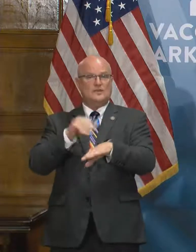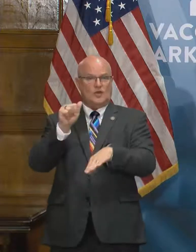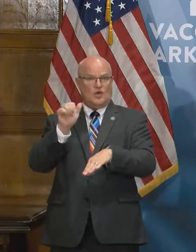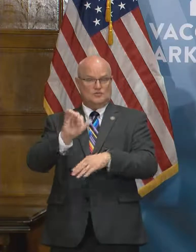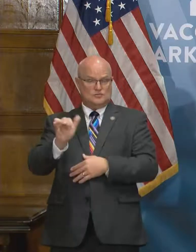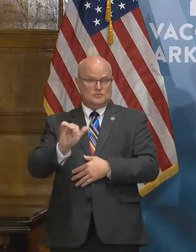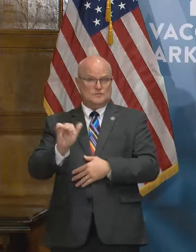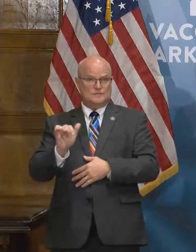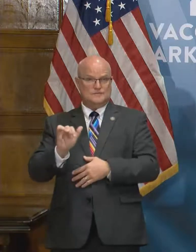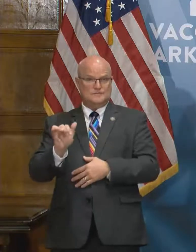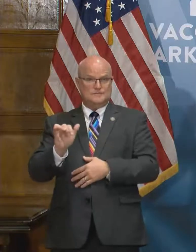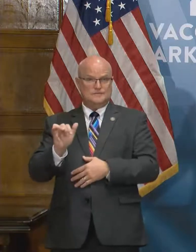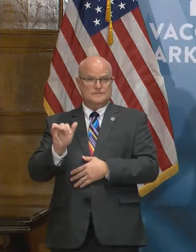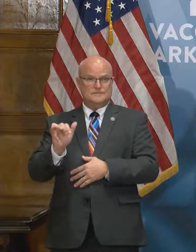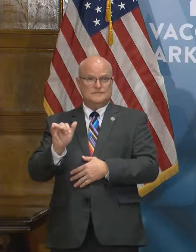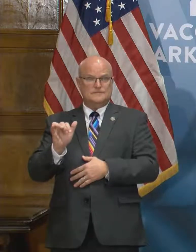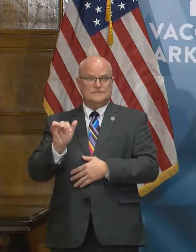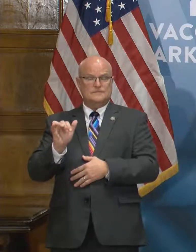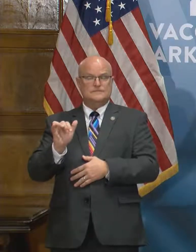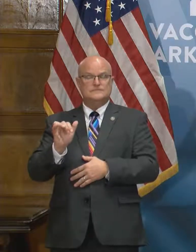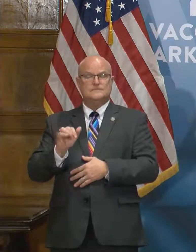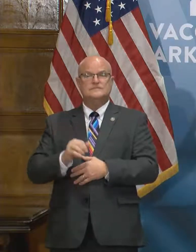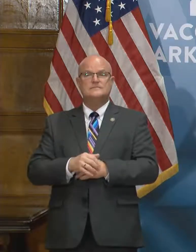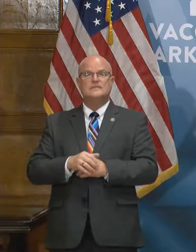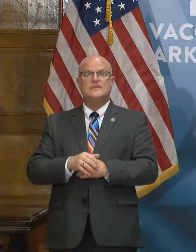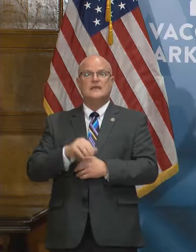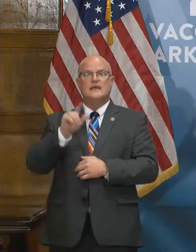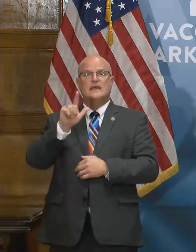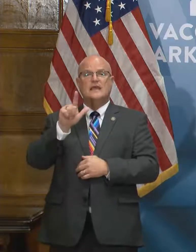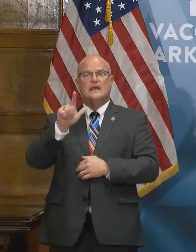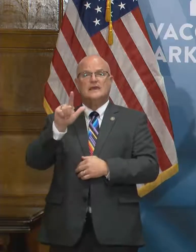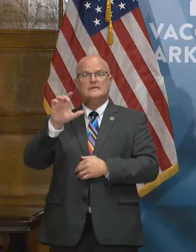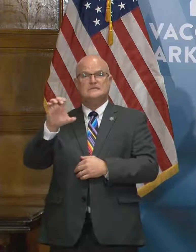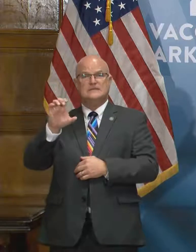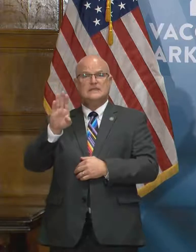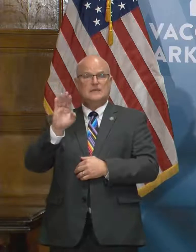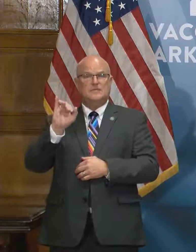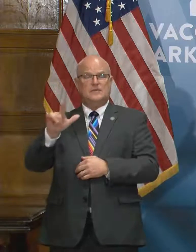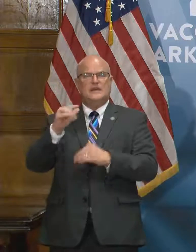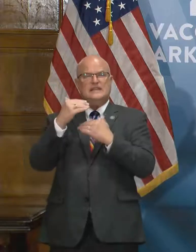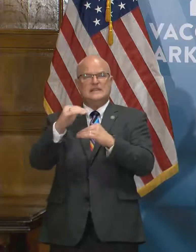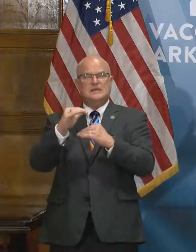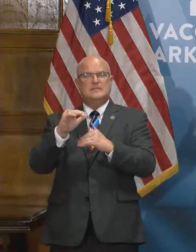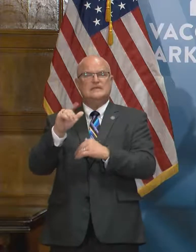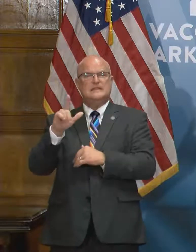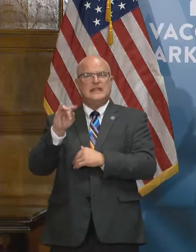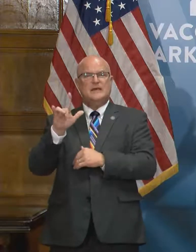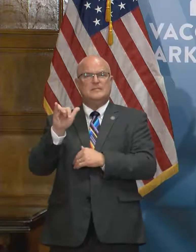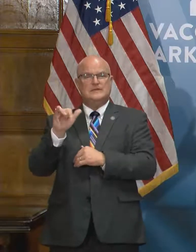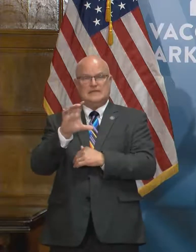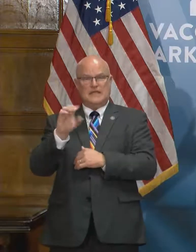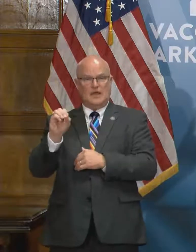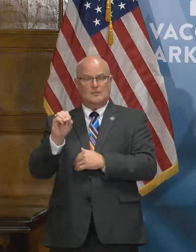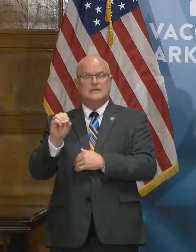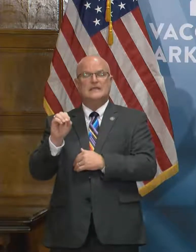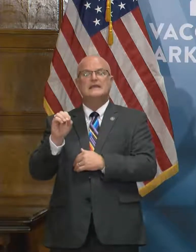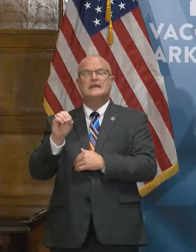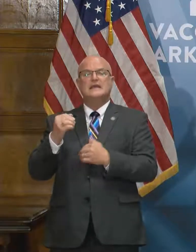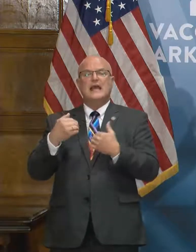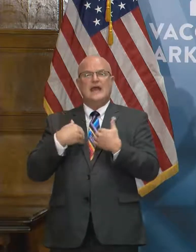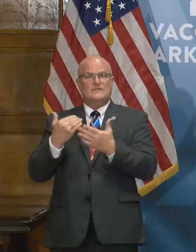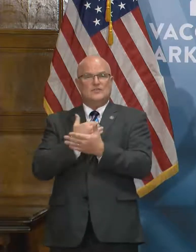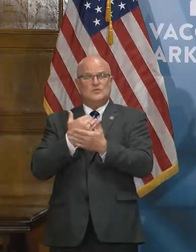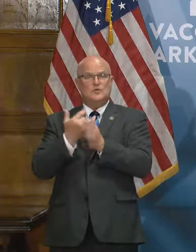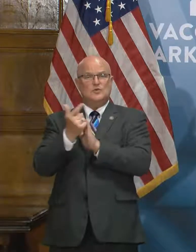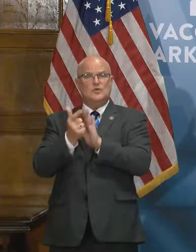call. The LLC bill, which is limited liability companies, there was a new